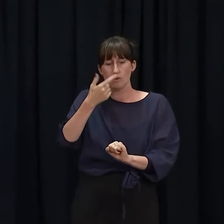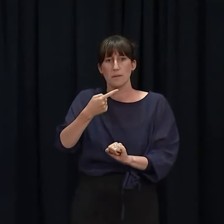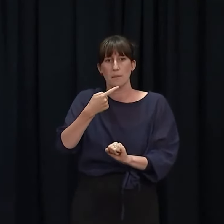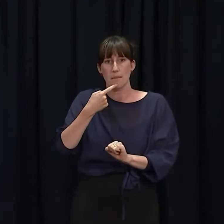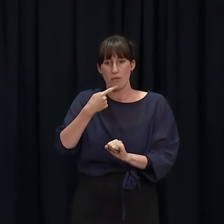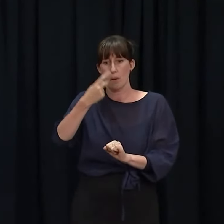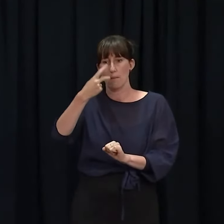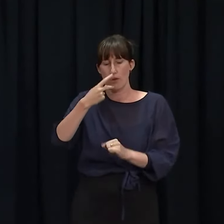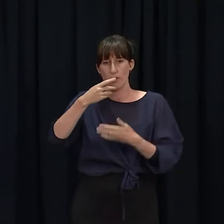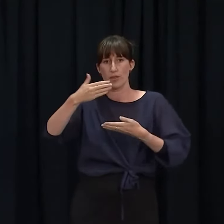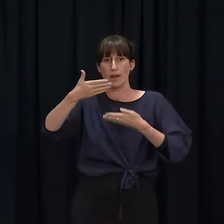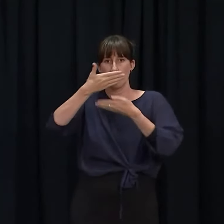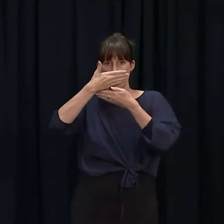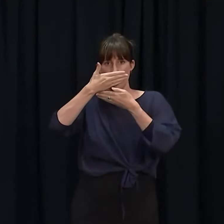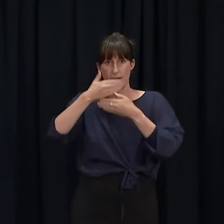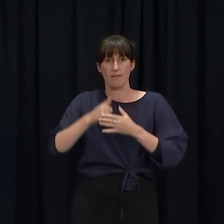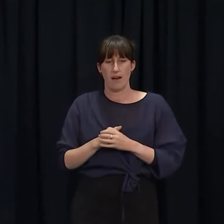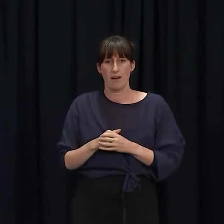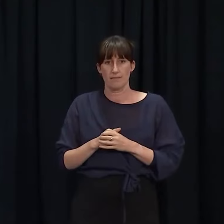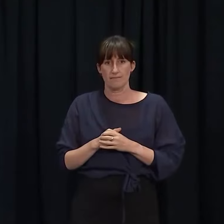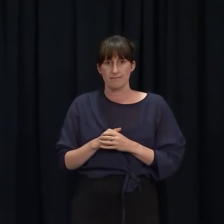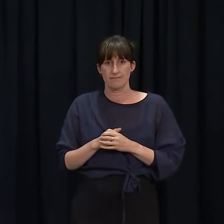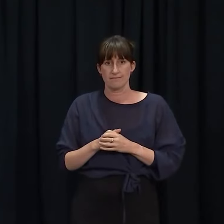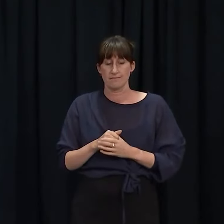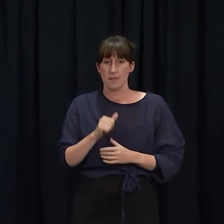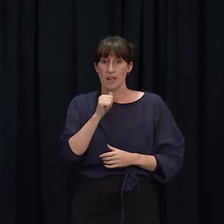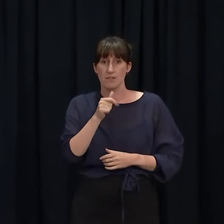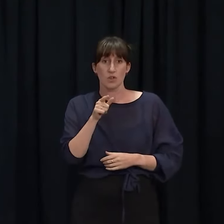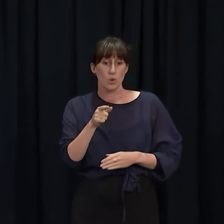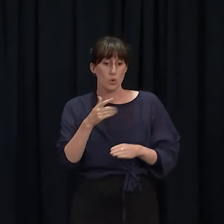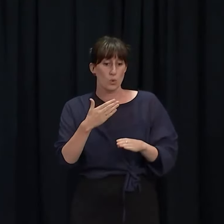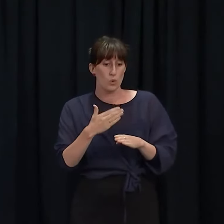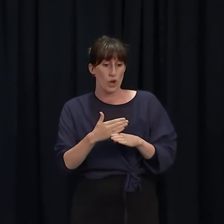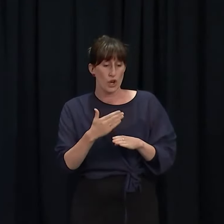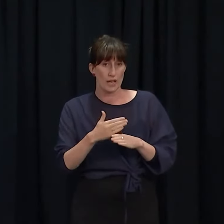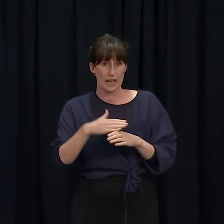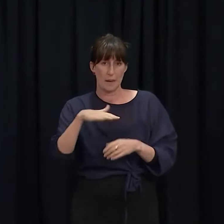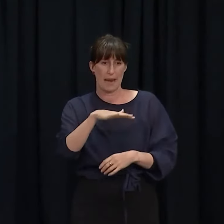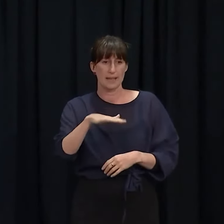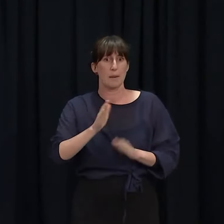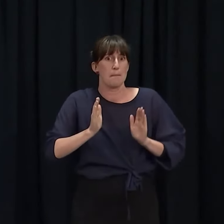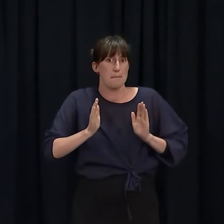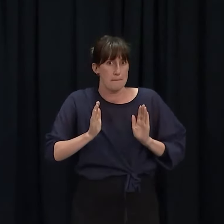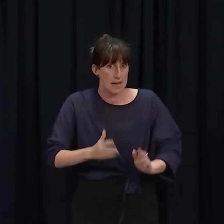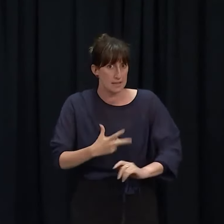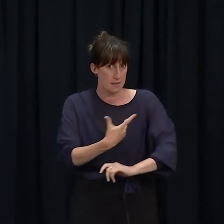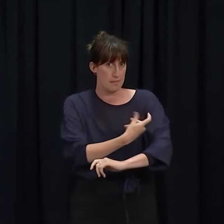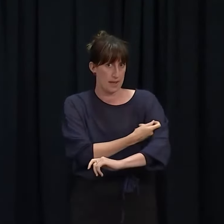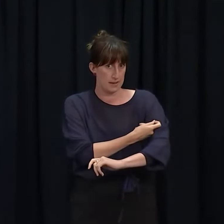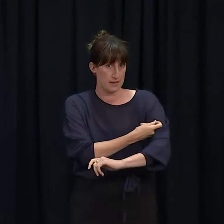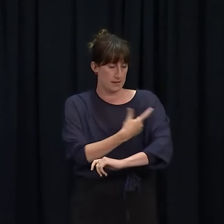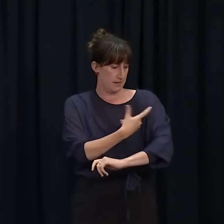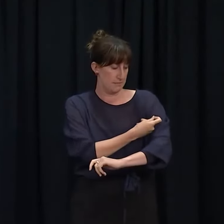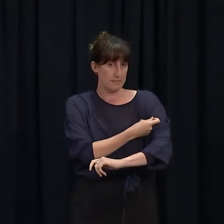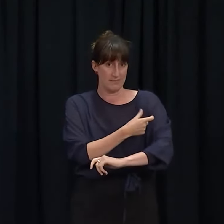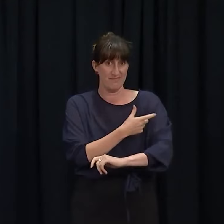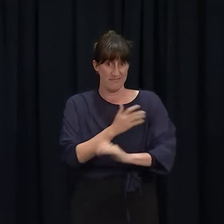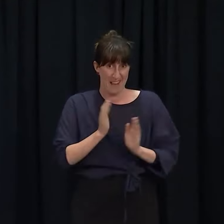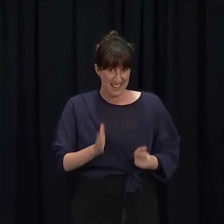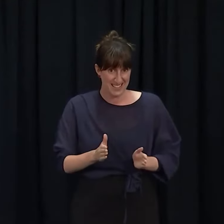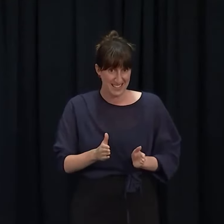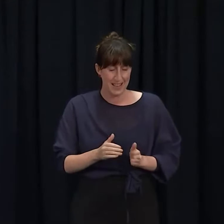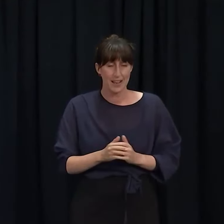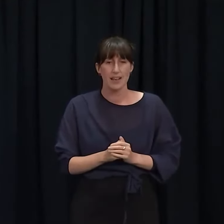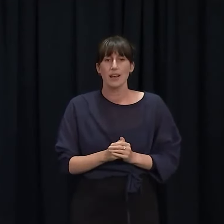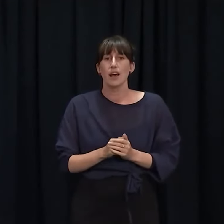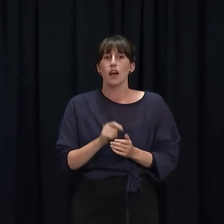properly. All workers who are legally mandated to be vaccinated must now also wear